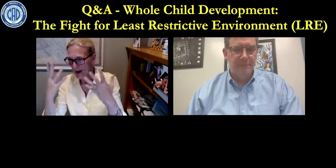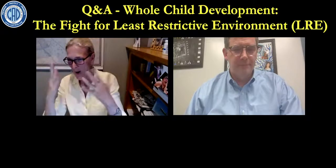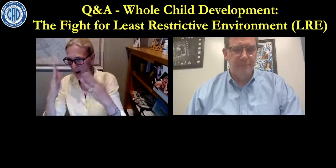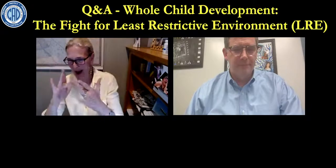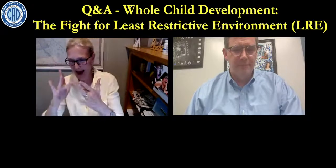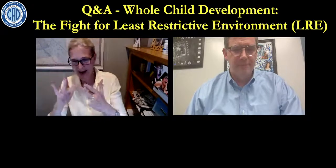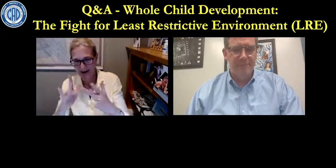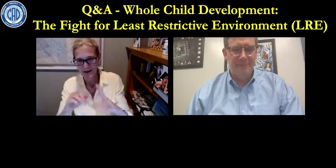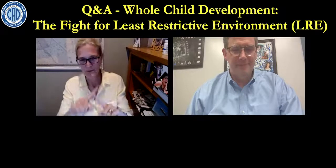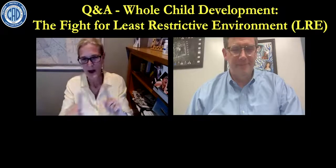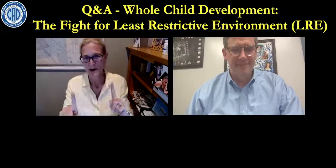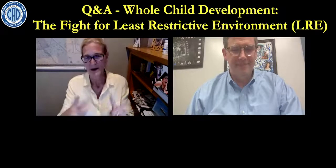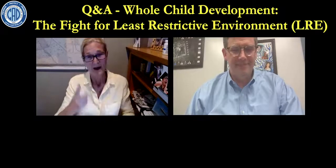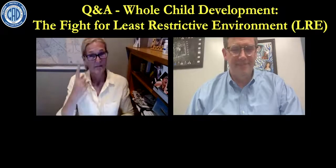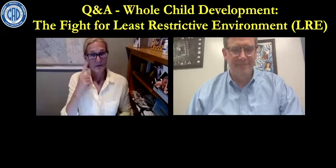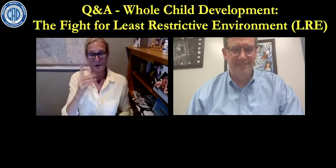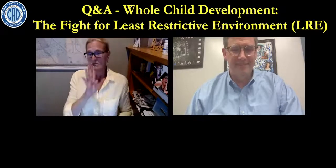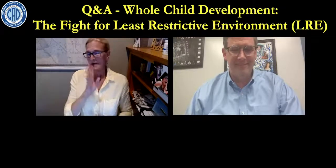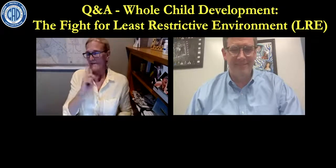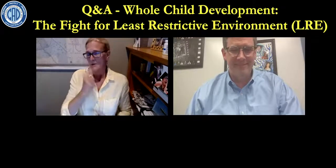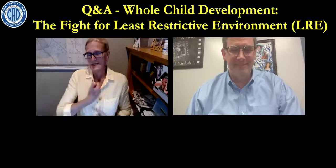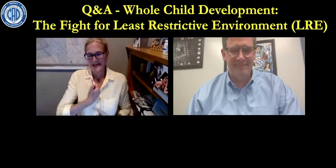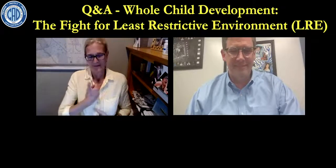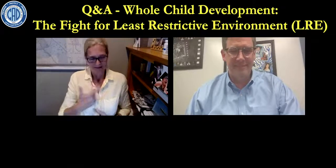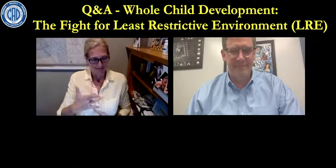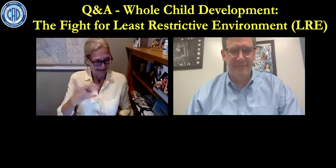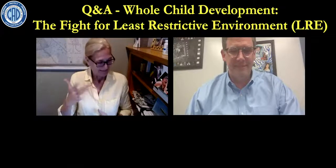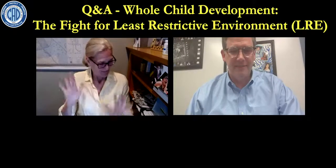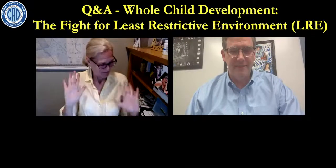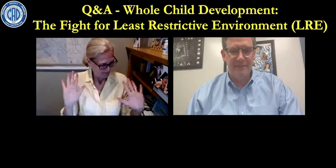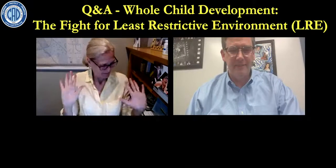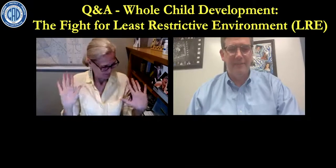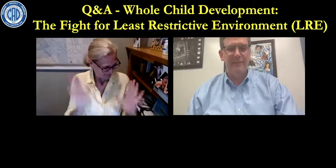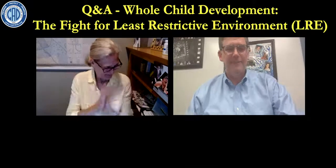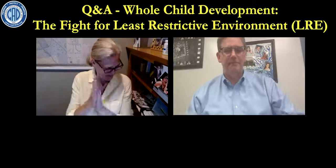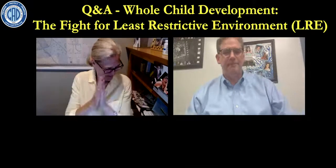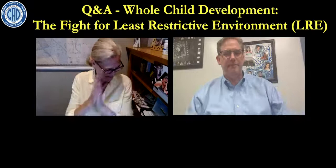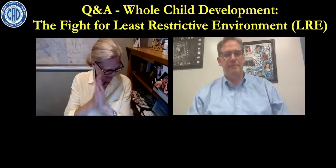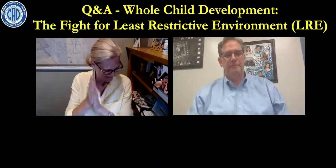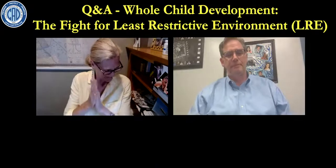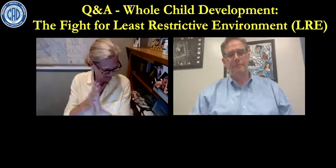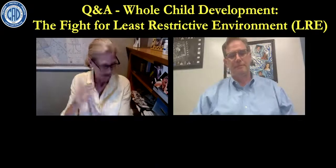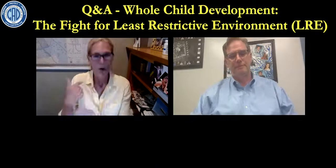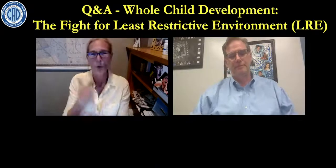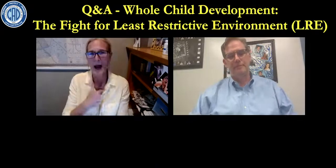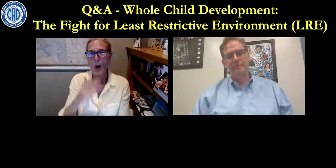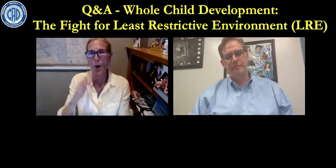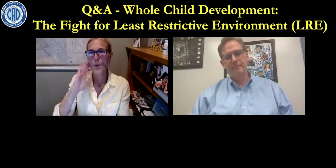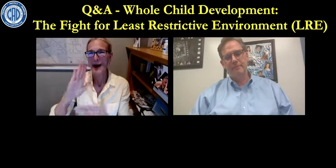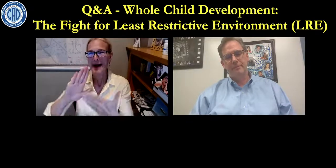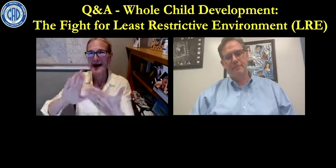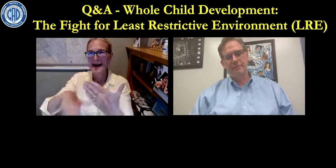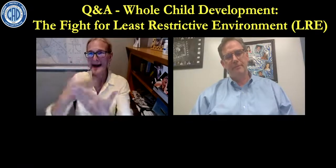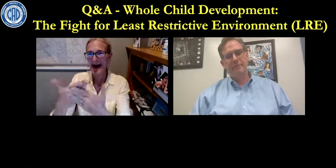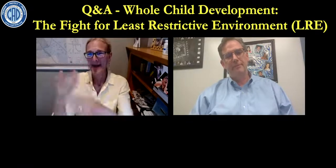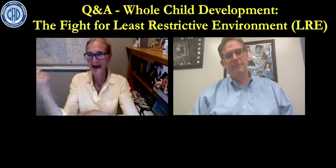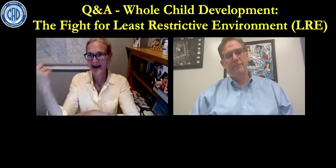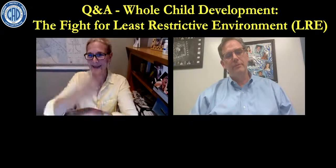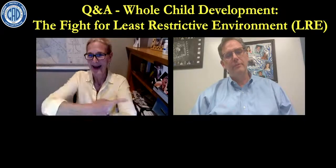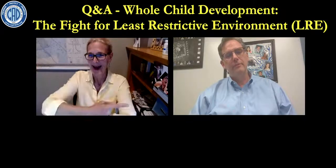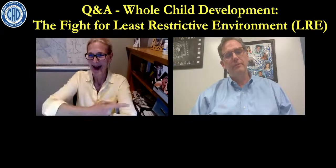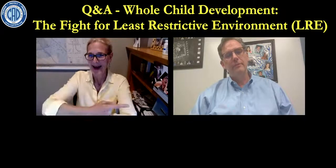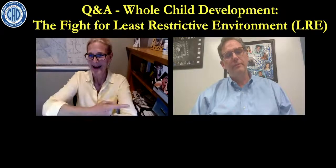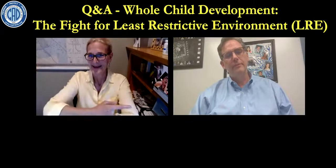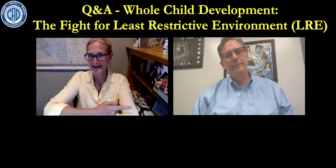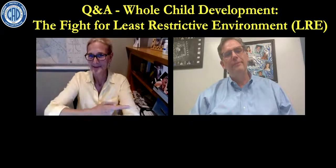audience. I think it's a hard webinar to have online, but in speaking for myself, wow.